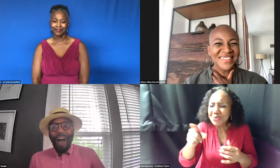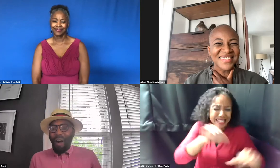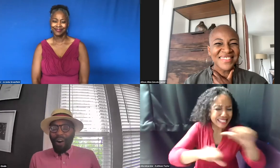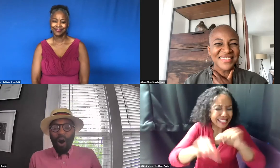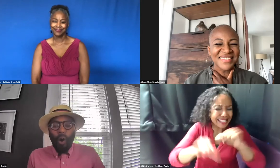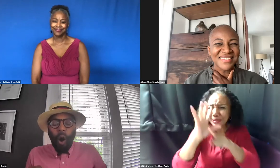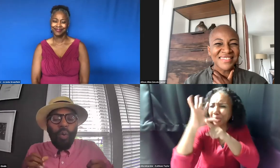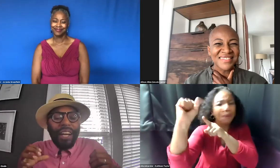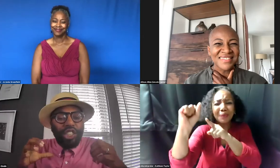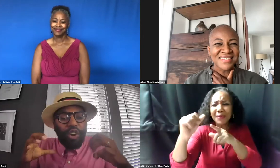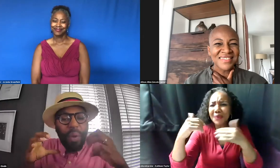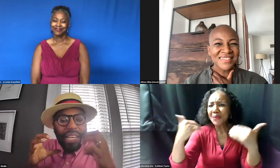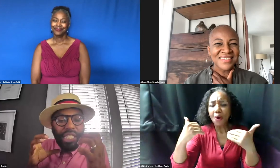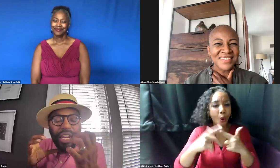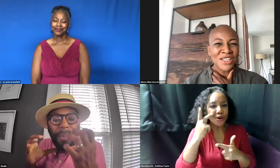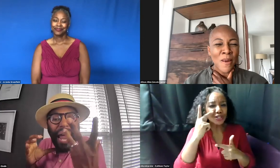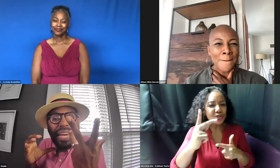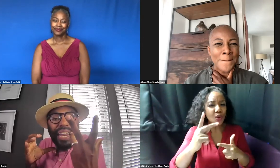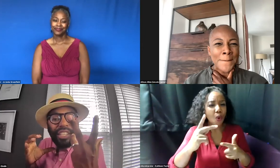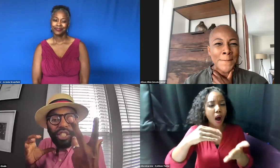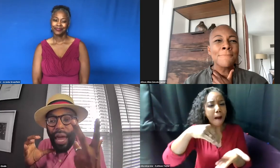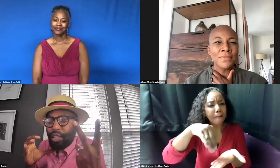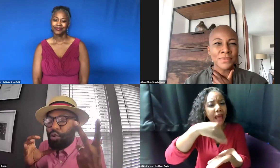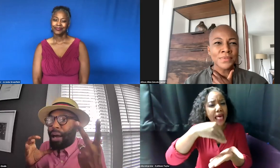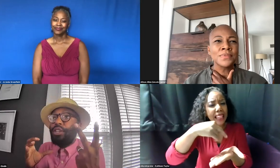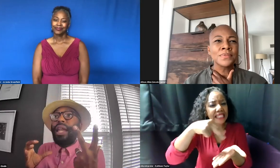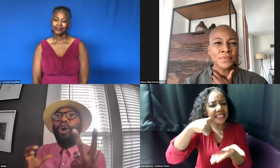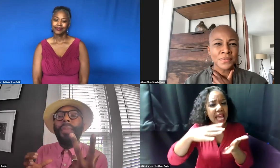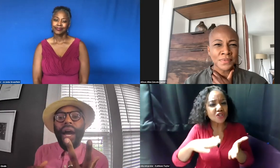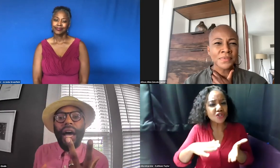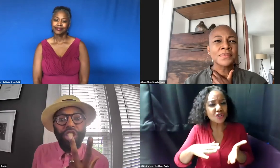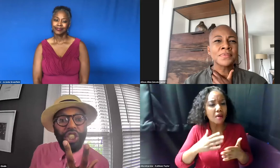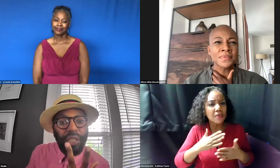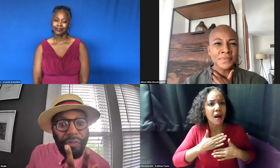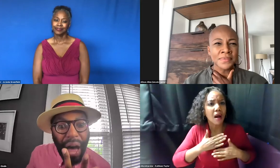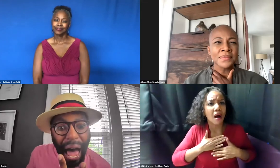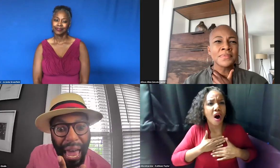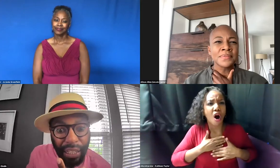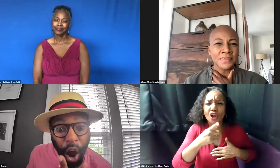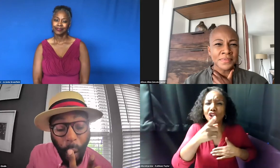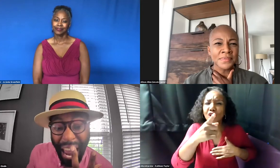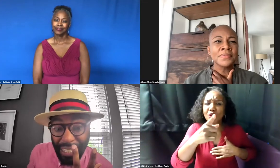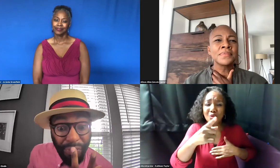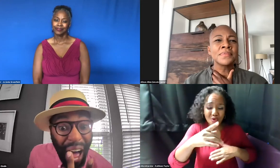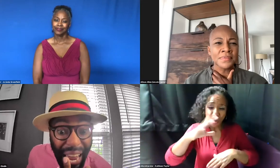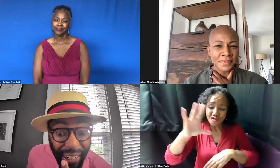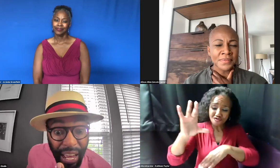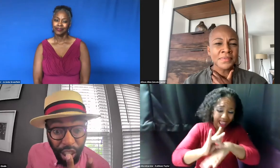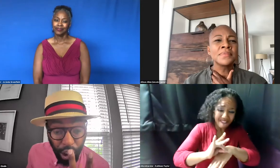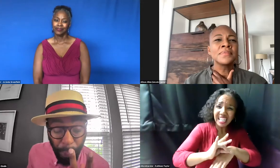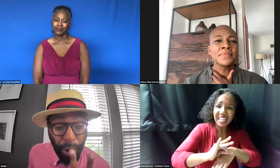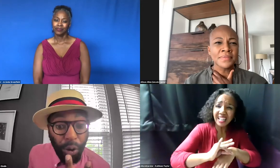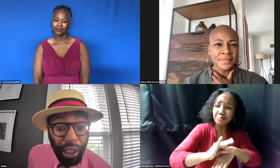right? Or watch the grace in a ballet dancer and you might, or you're like, oh my gosh, you just defied and